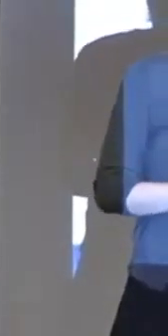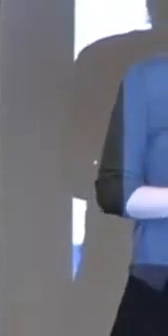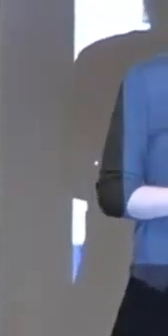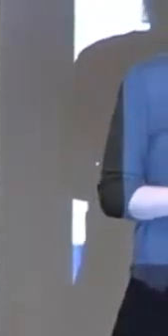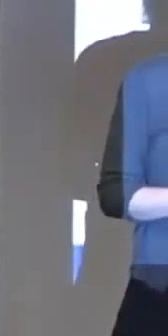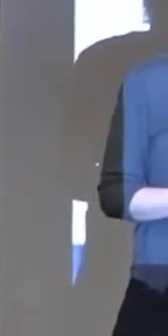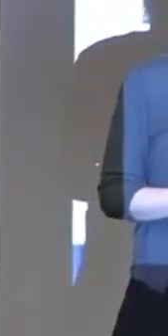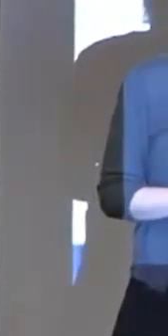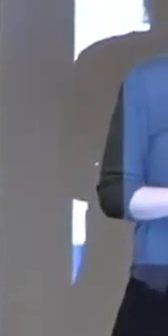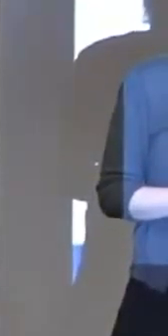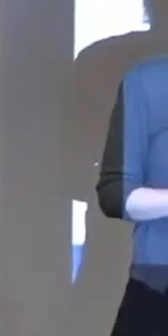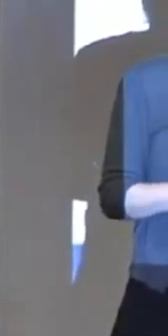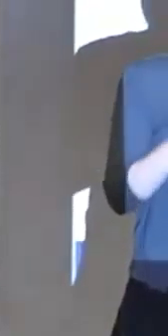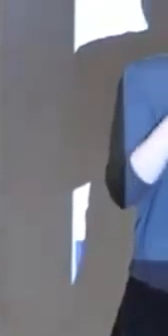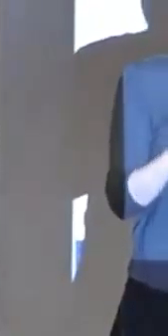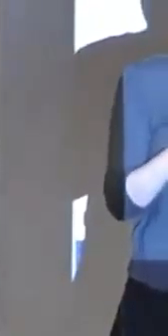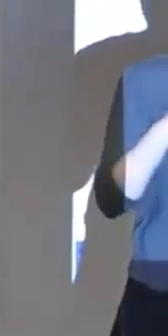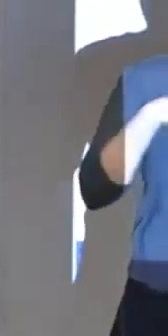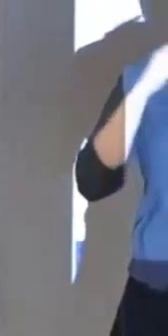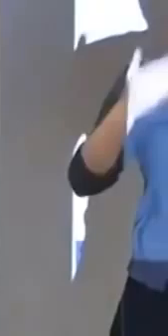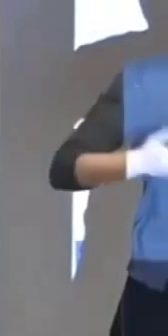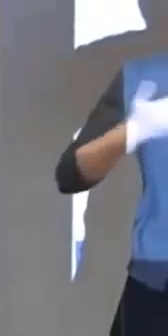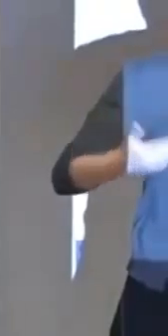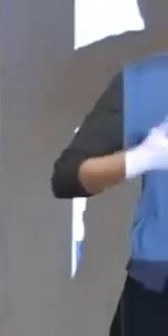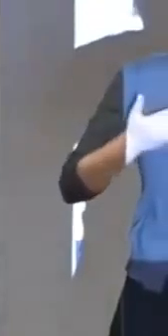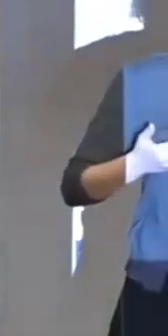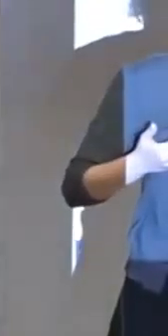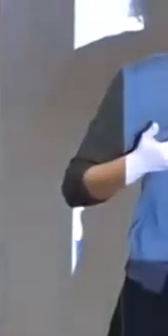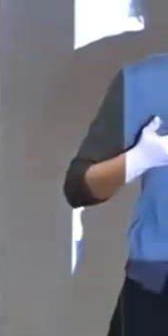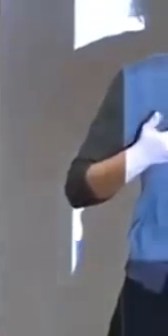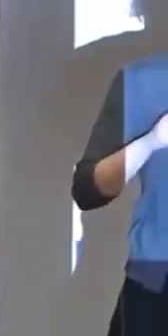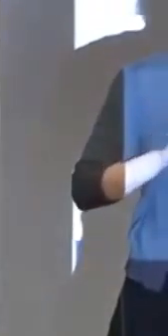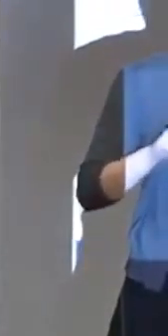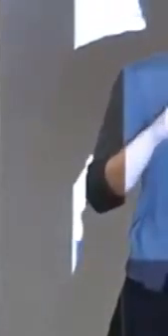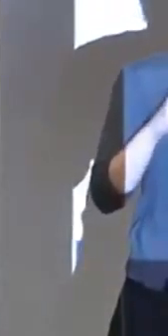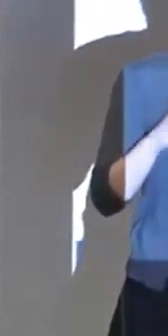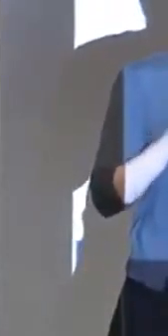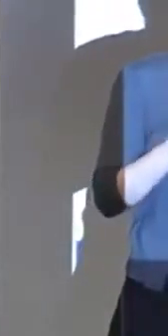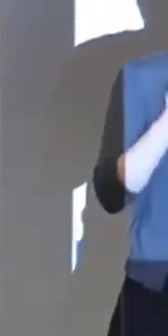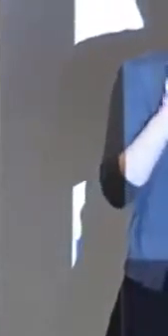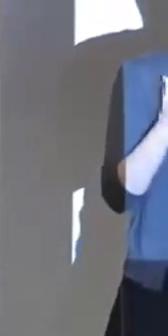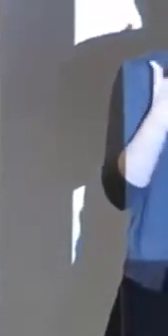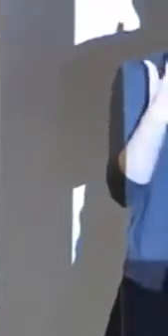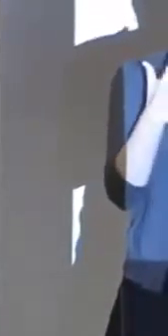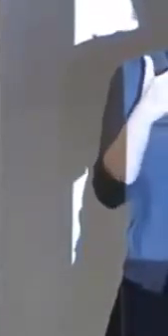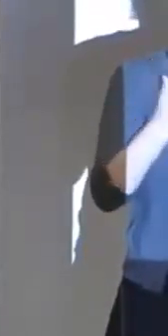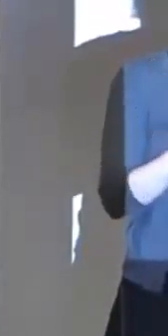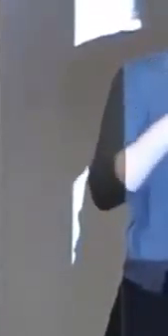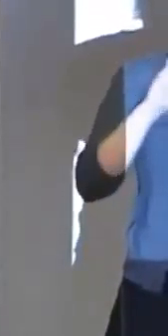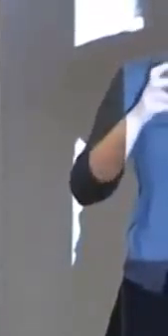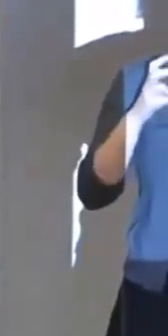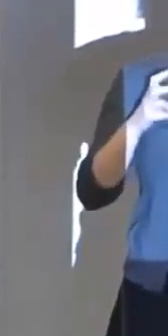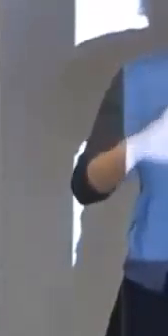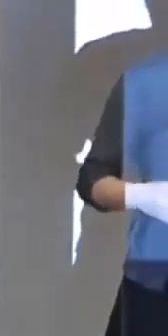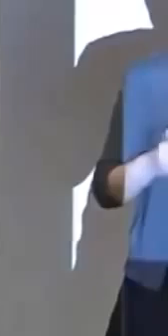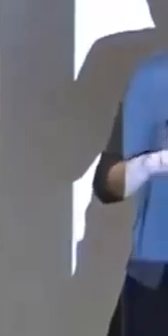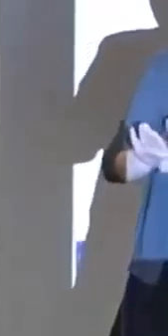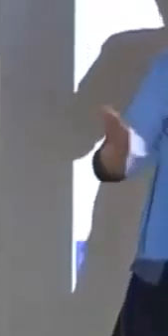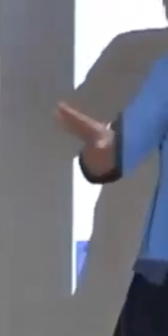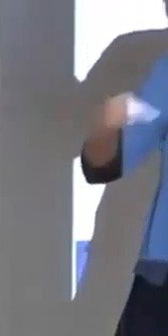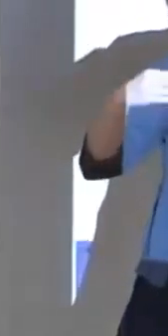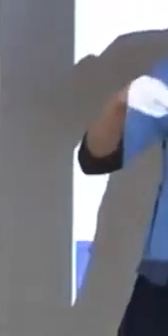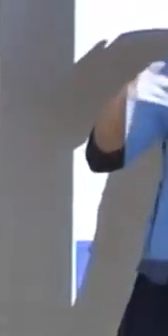will invite individuals who would like to pose at least 3 new topics to add to our marketplace